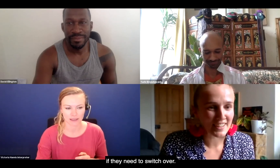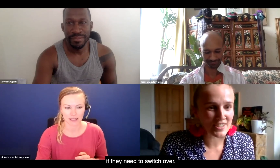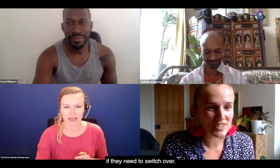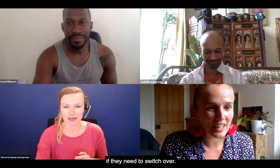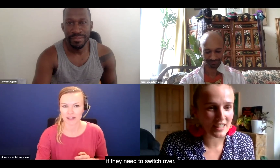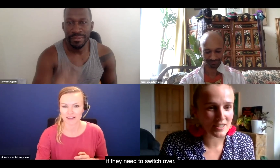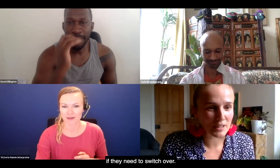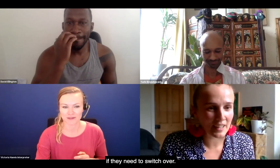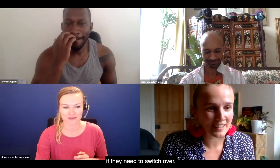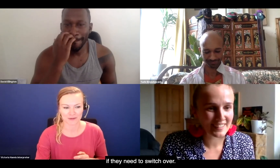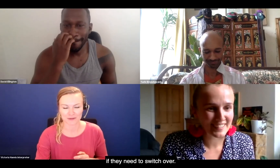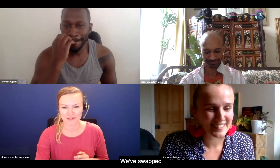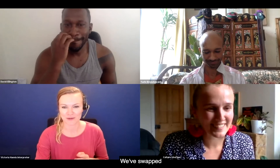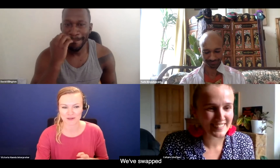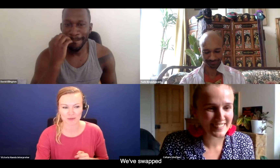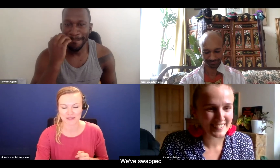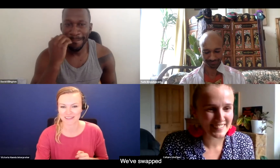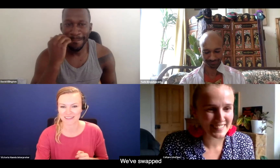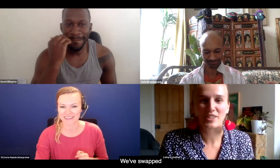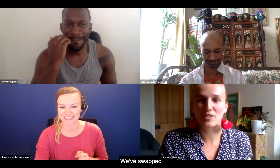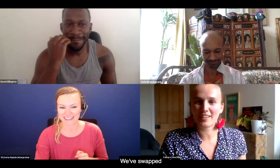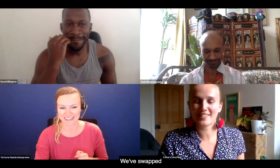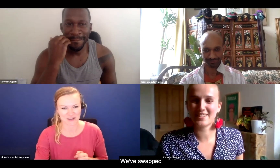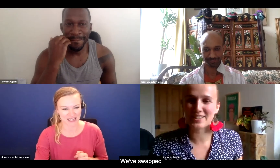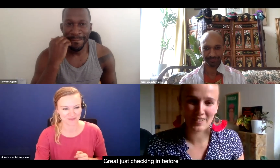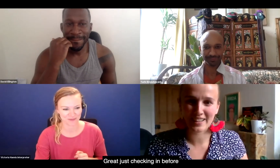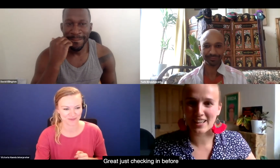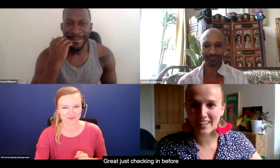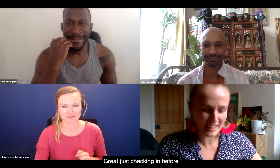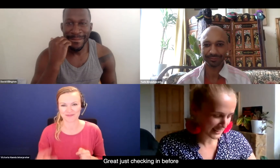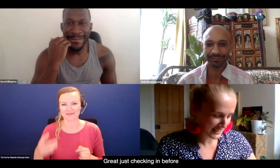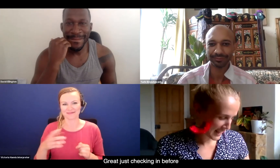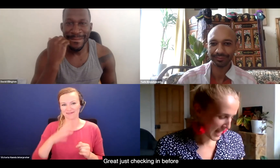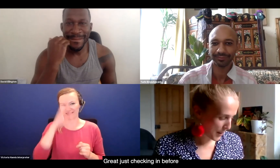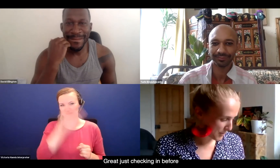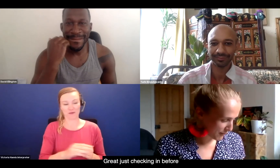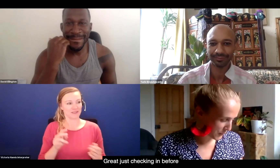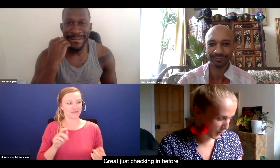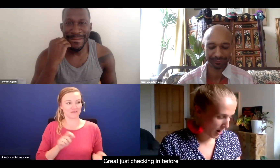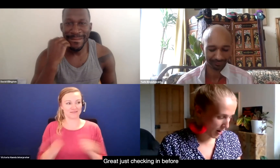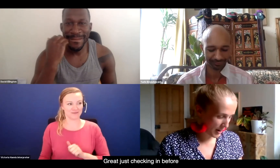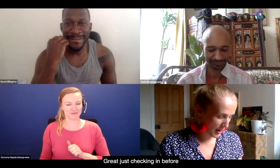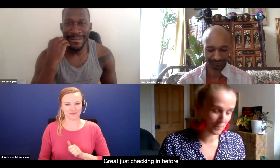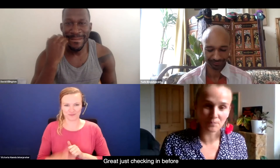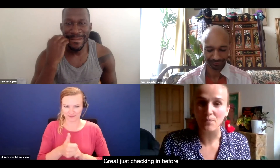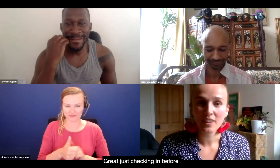Just check they're We've swapped. great. Just thought I'd check in. before